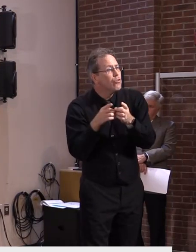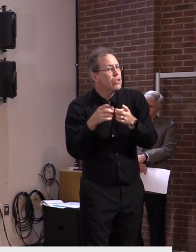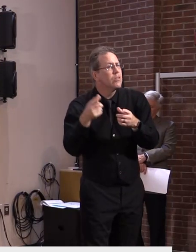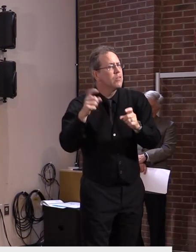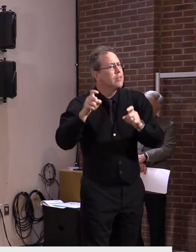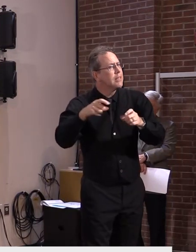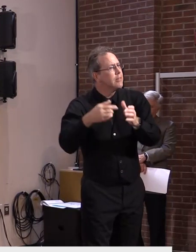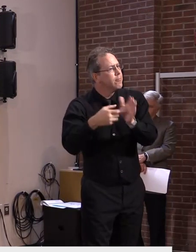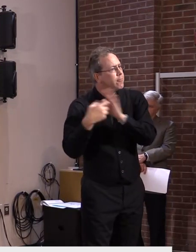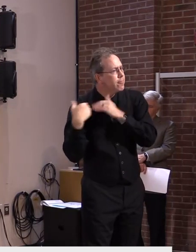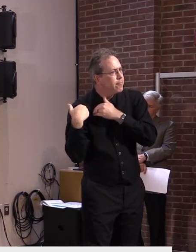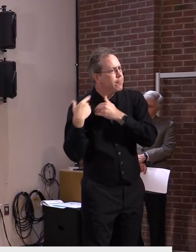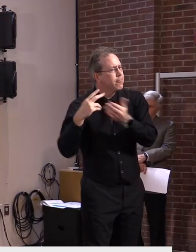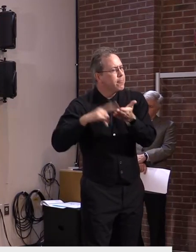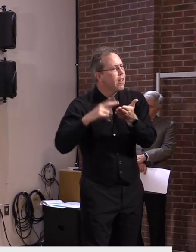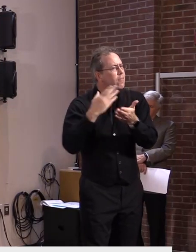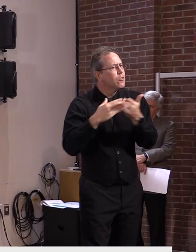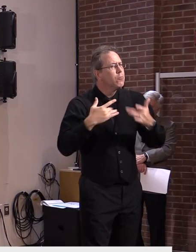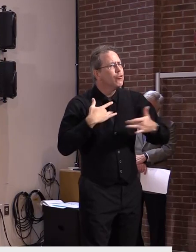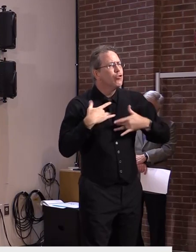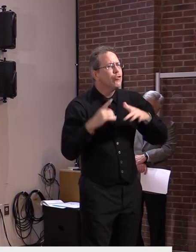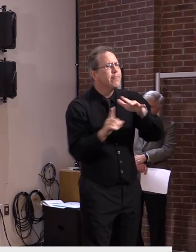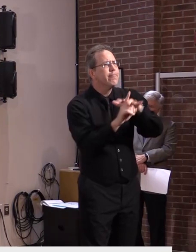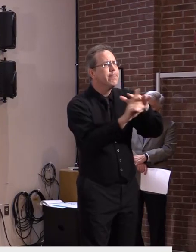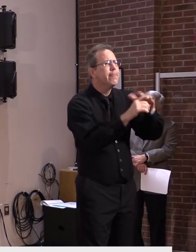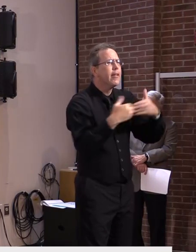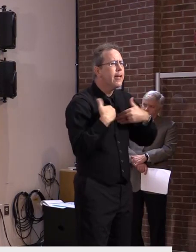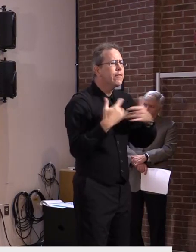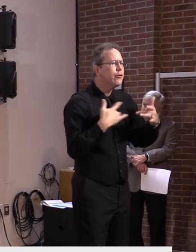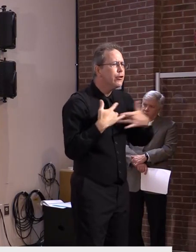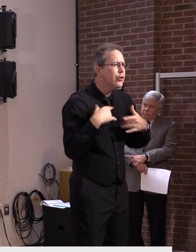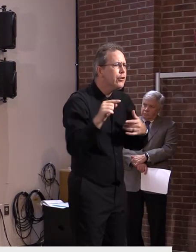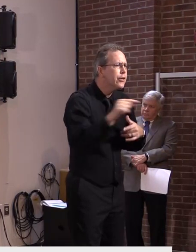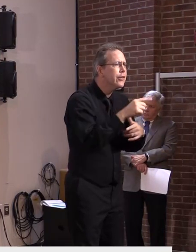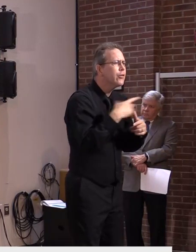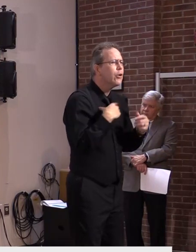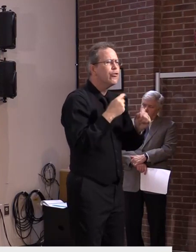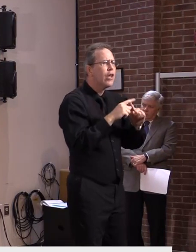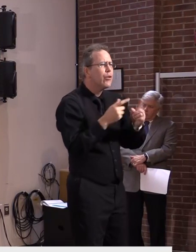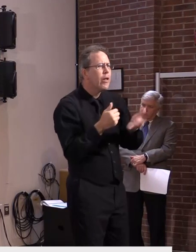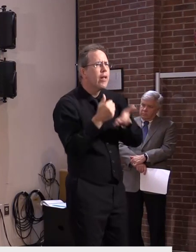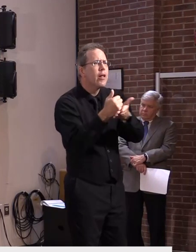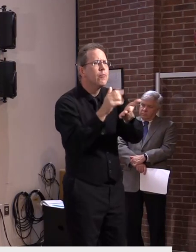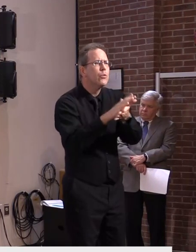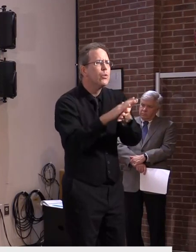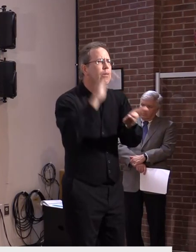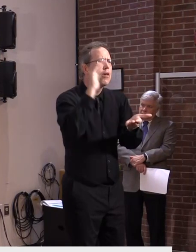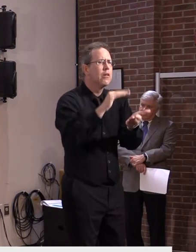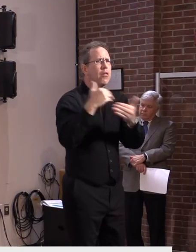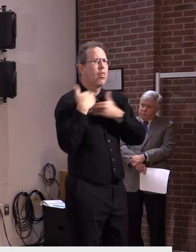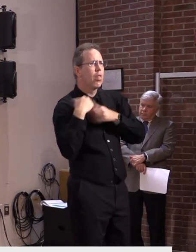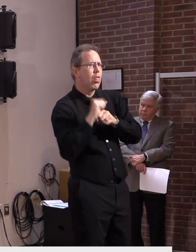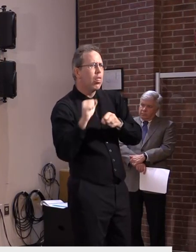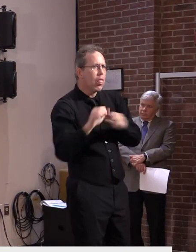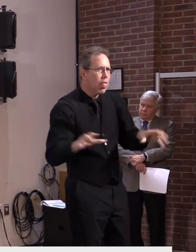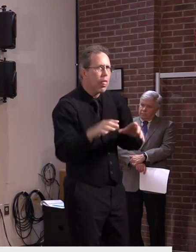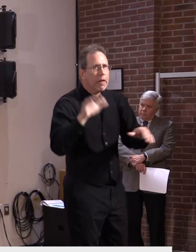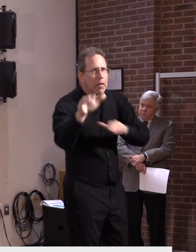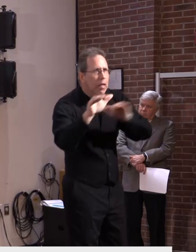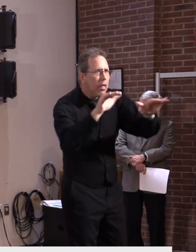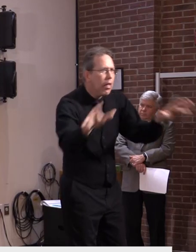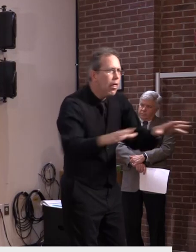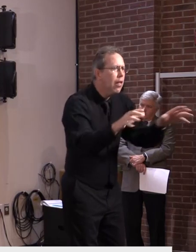mentioned previously, but we are working to take some things off the plate, so to speak. One area for improvement we're looking at is contact